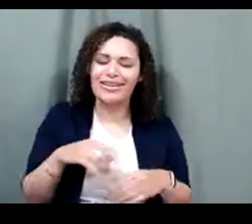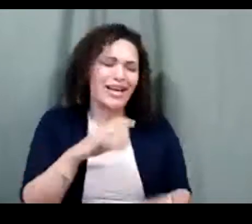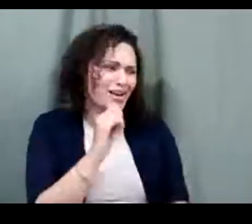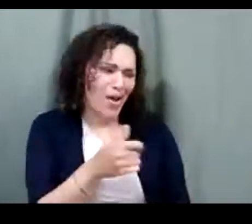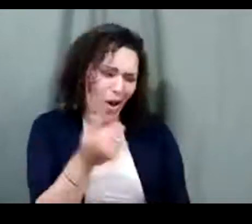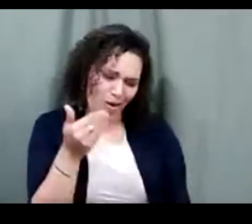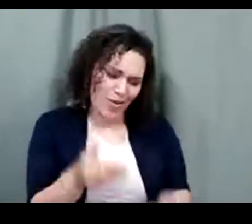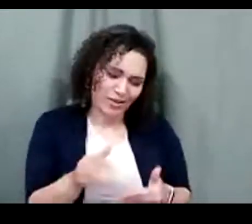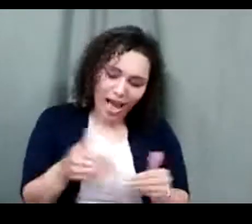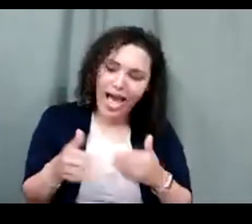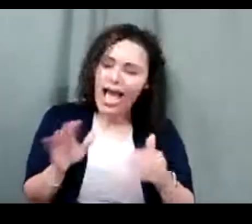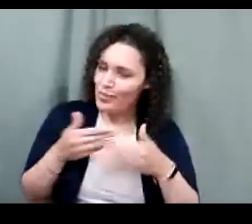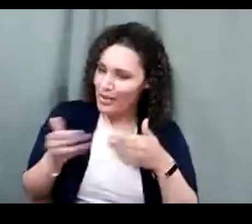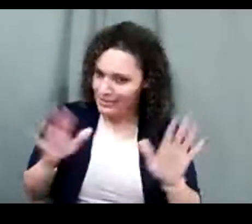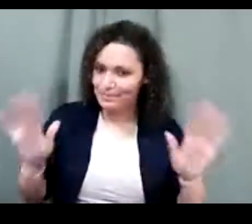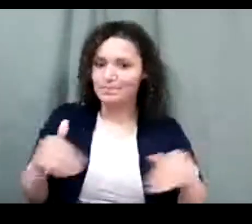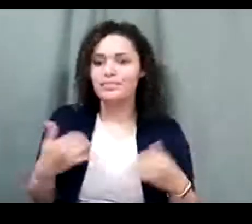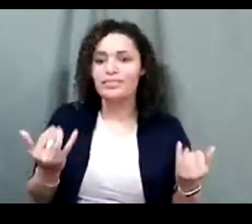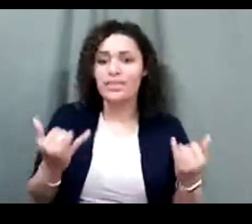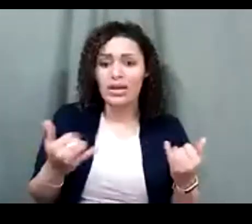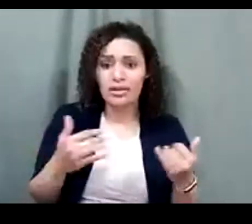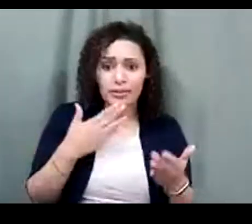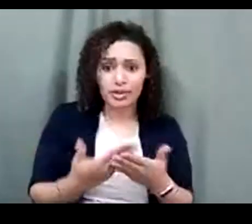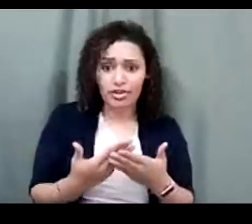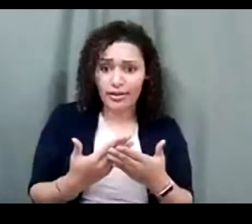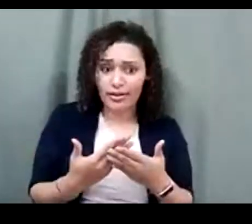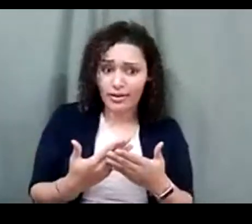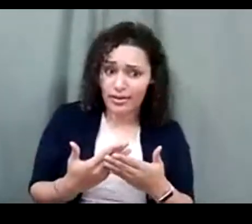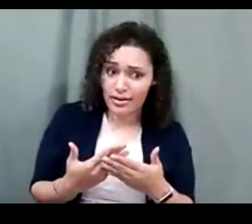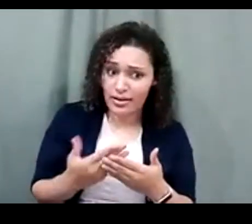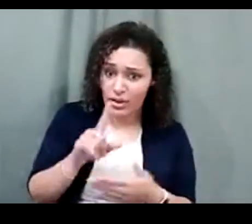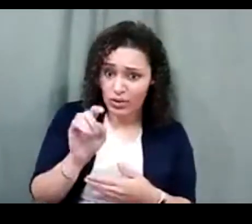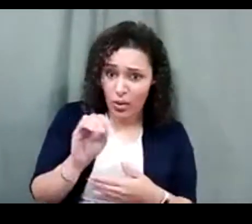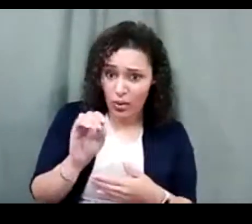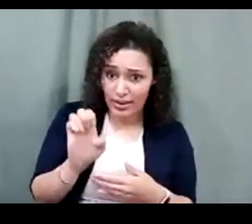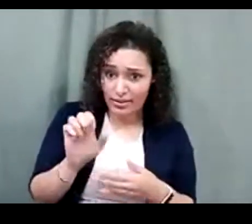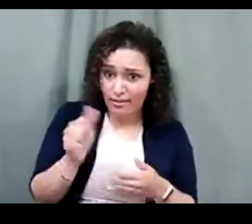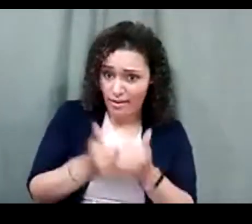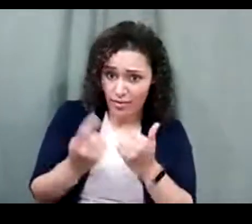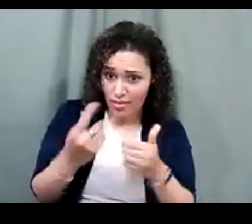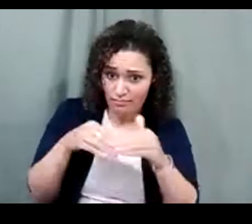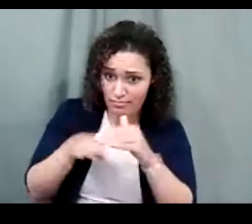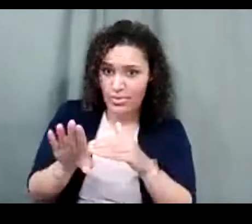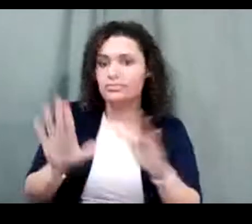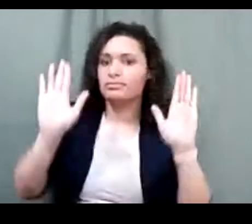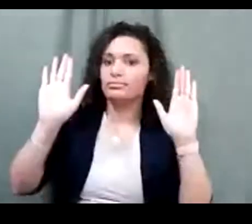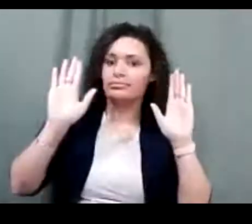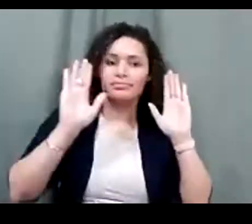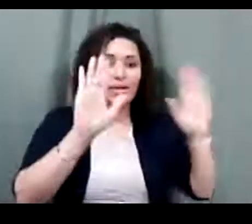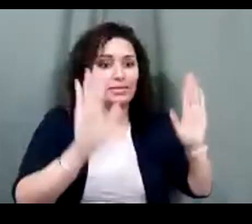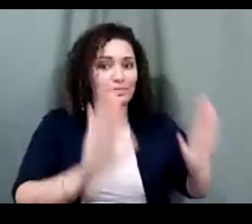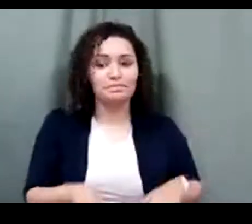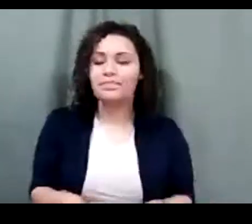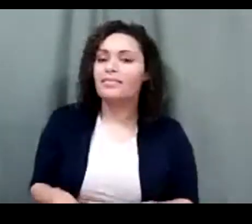so today's, I think we're good. Is Zoe, everybody's in? All right, excellent. Great, awesome. Well,